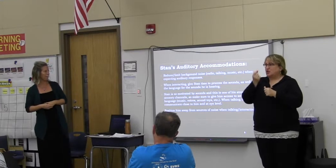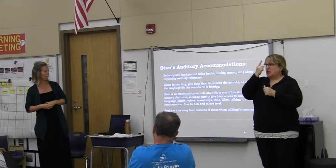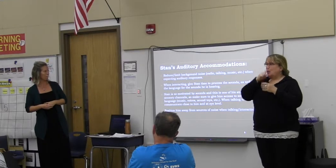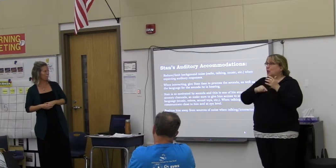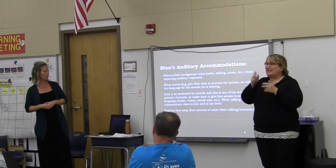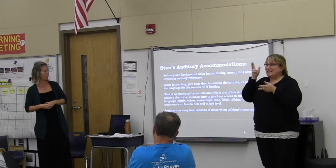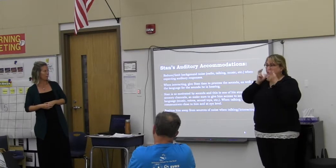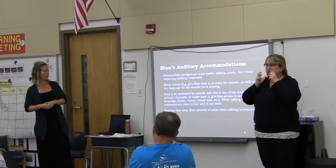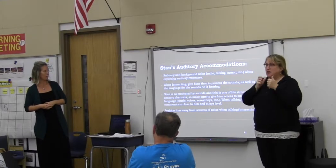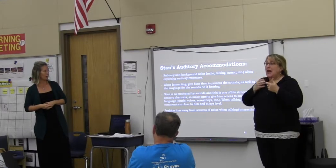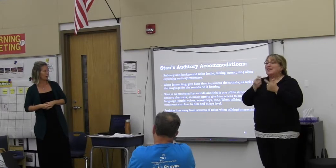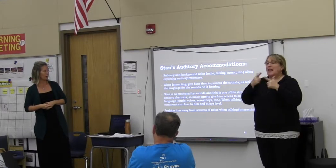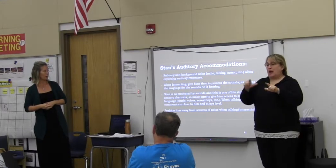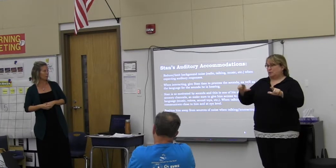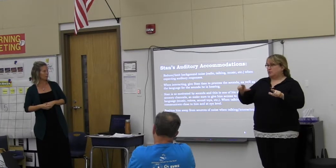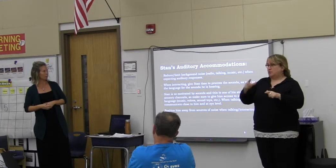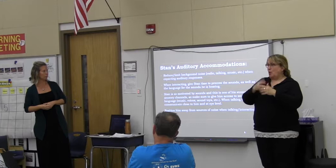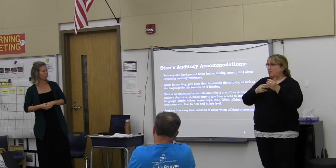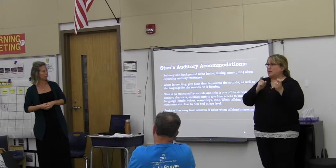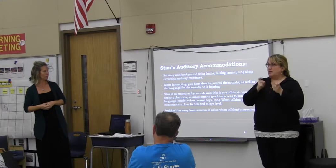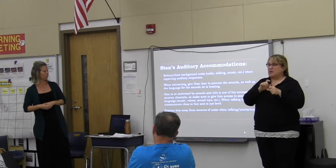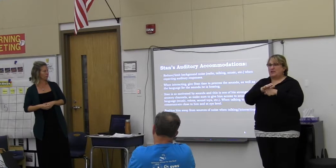that.